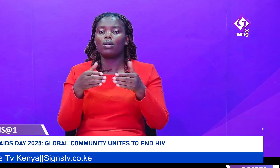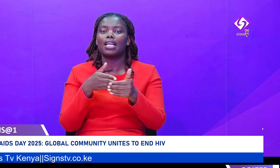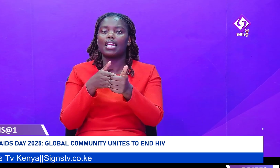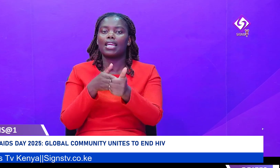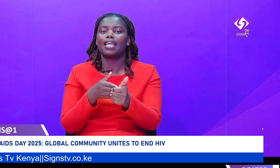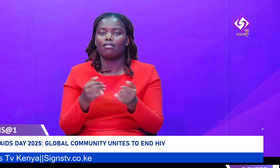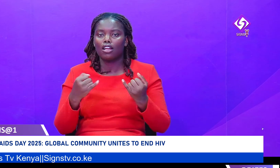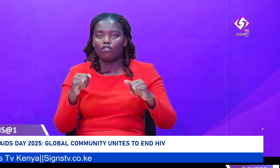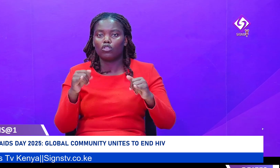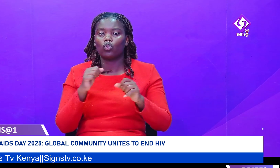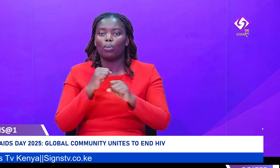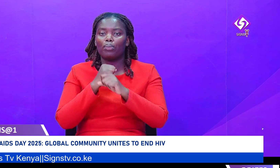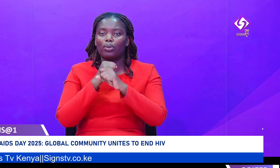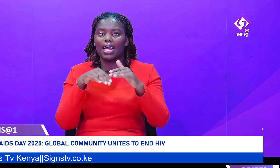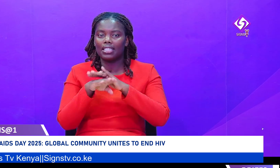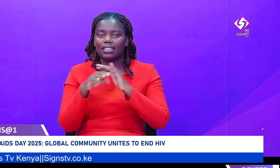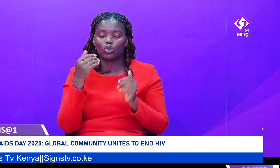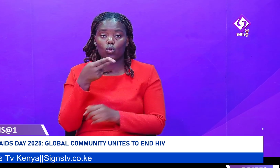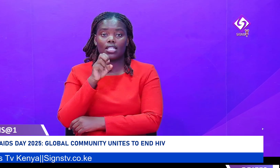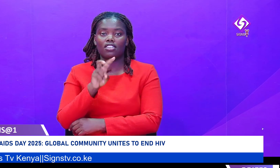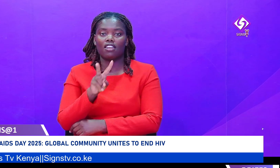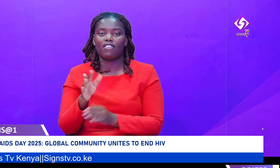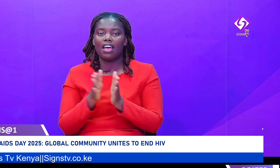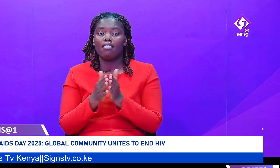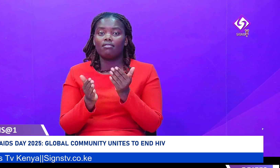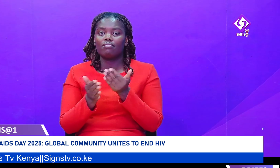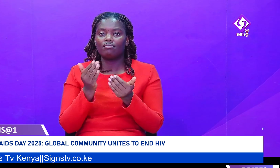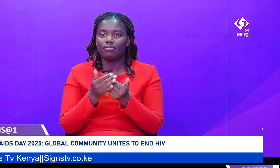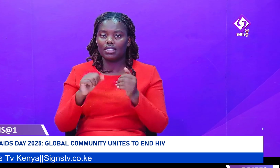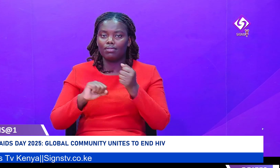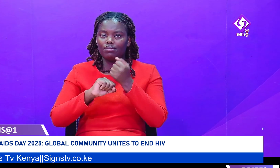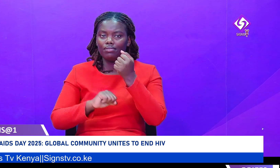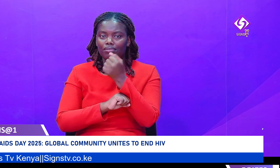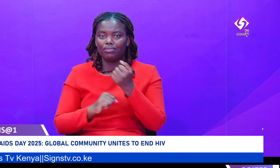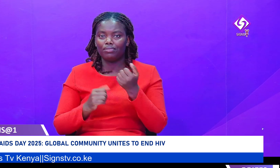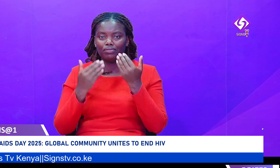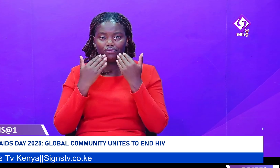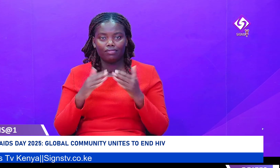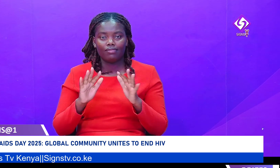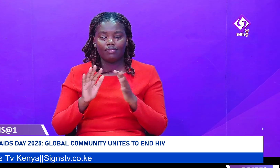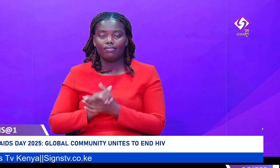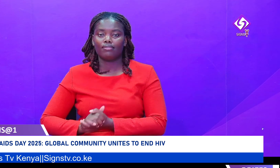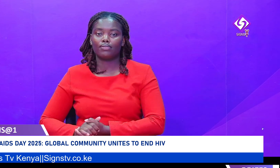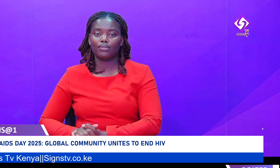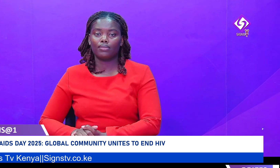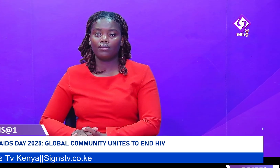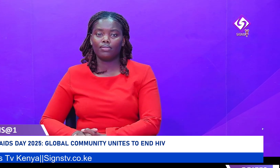to protect access to HIV and support, particularly for vulnerable and